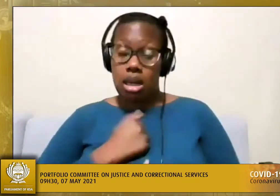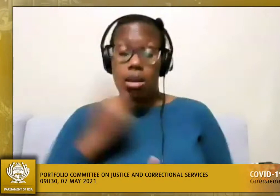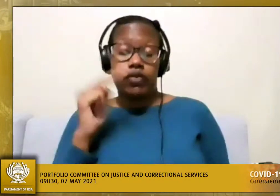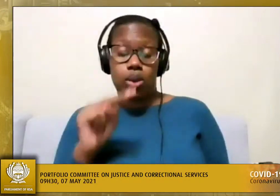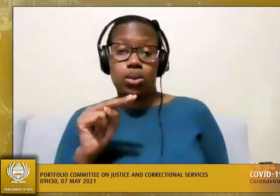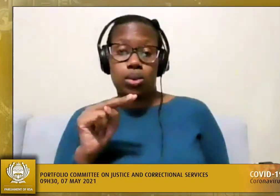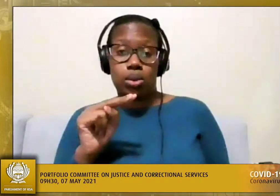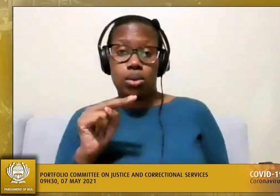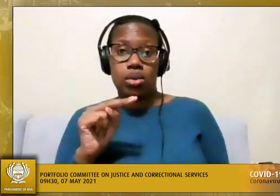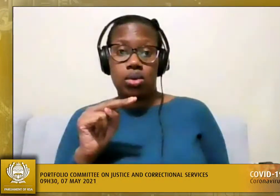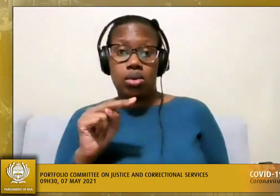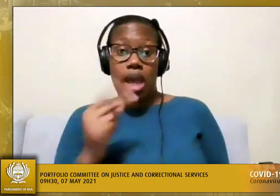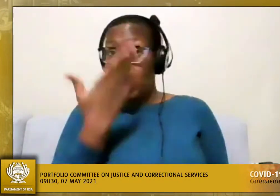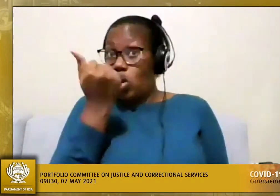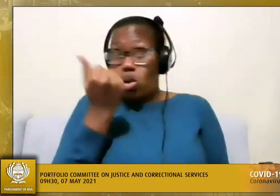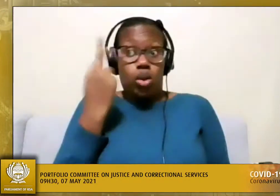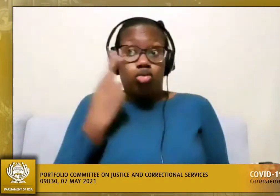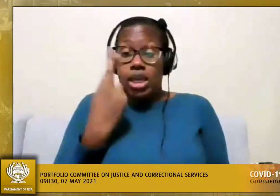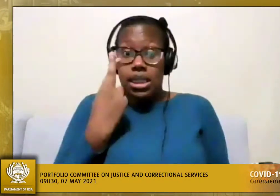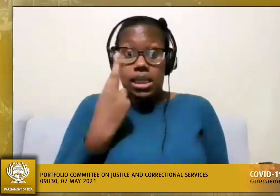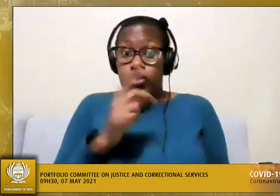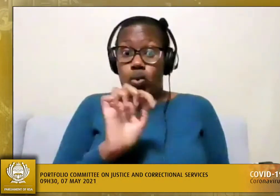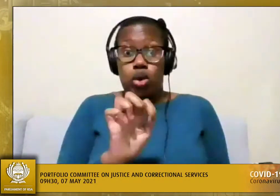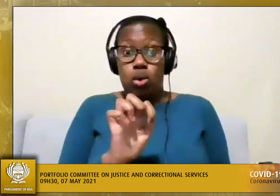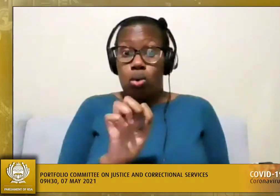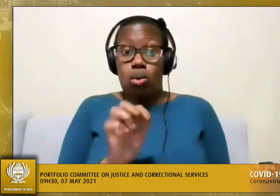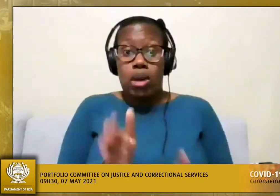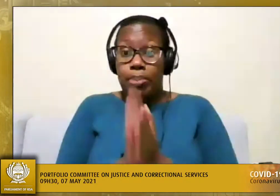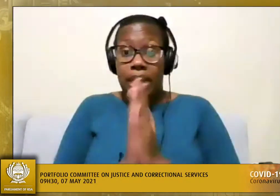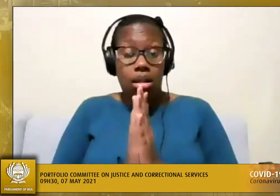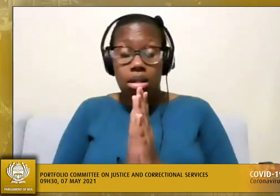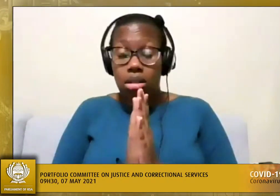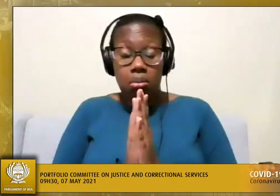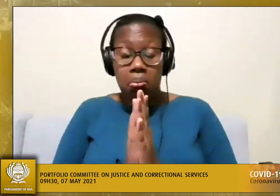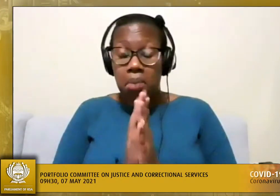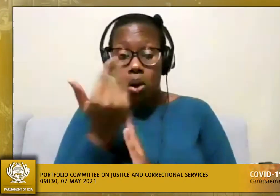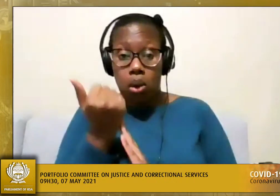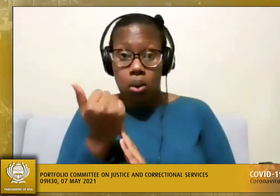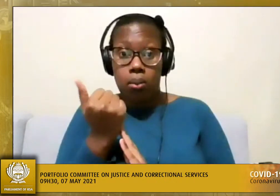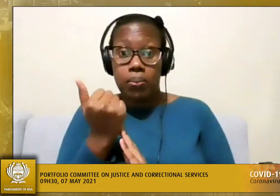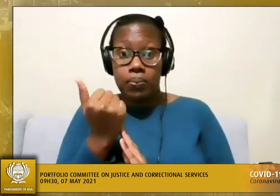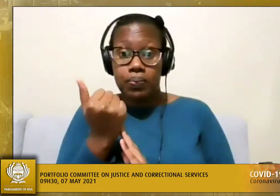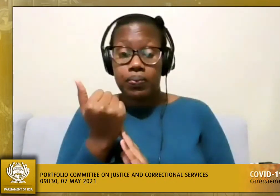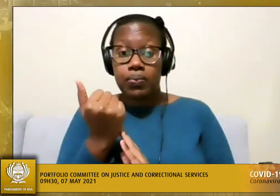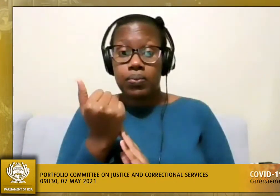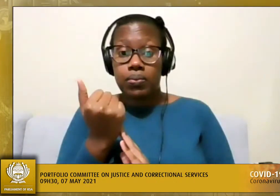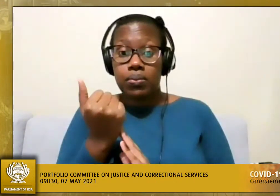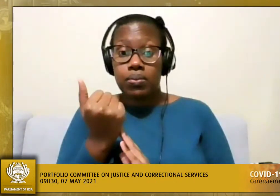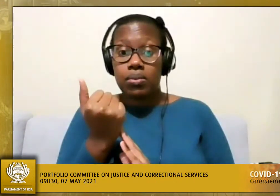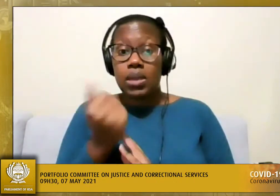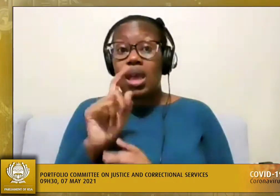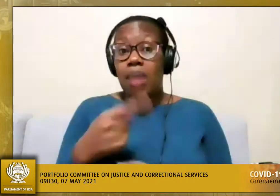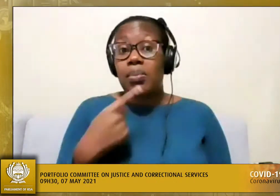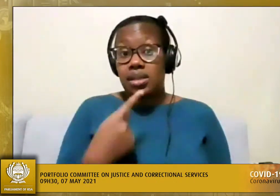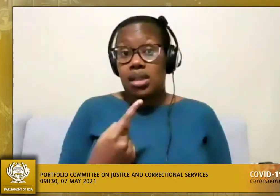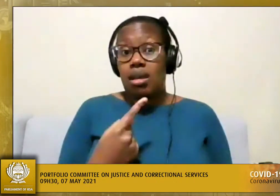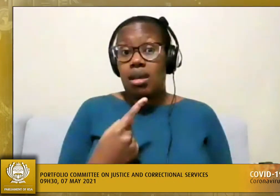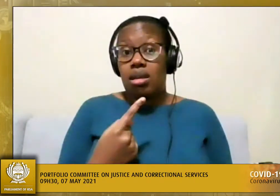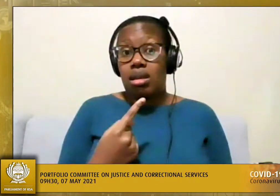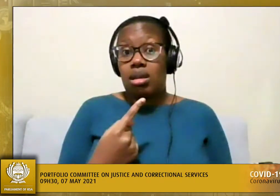I don't know what the reasons are for you're taking it on appeal I must say